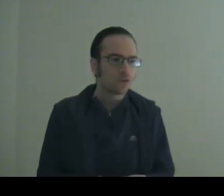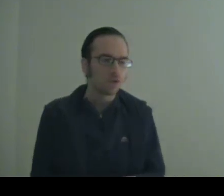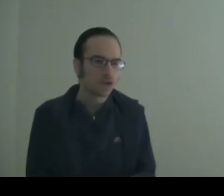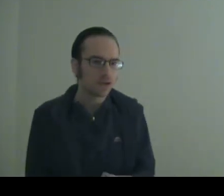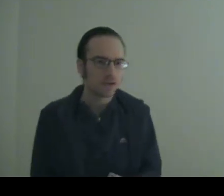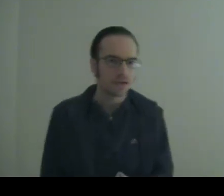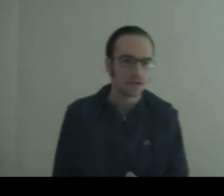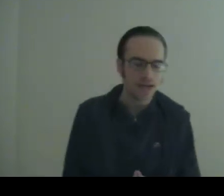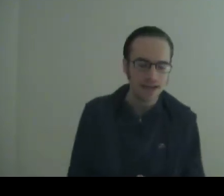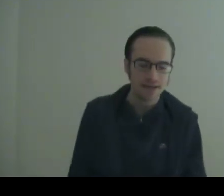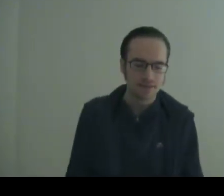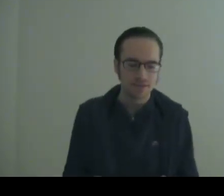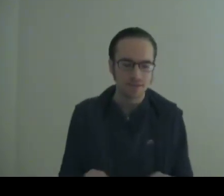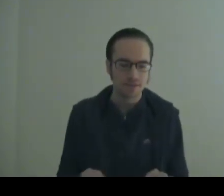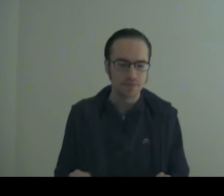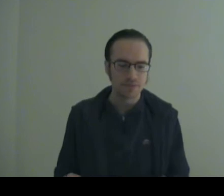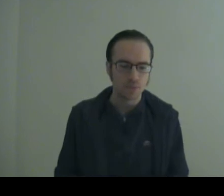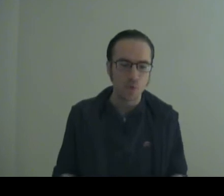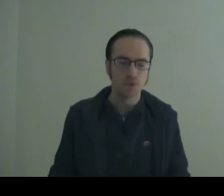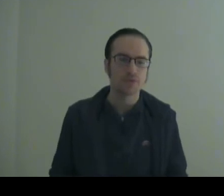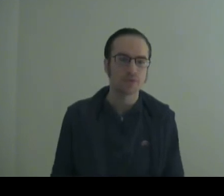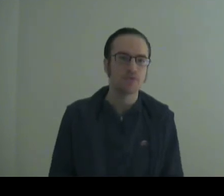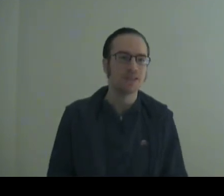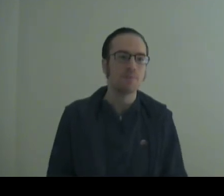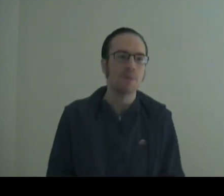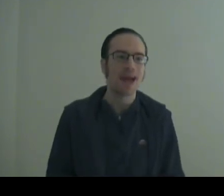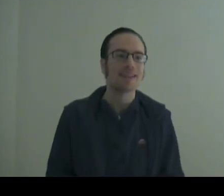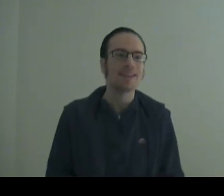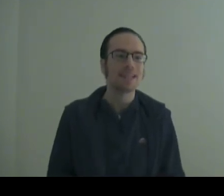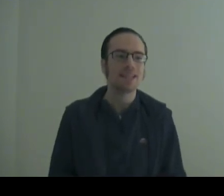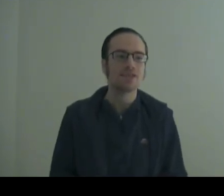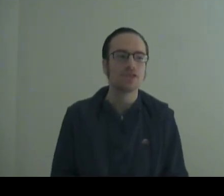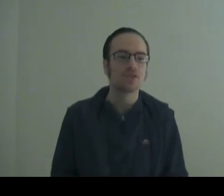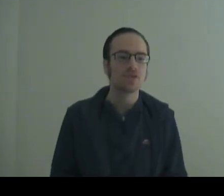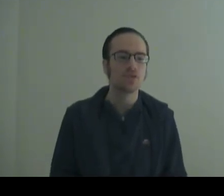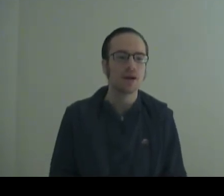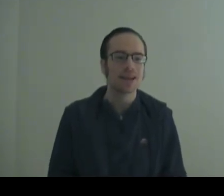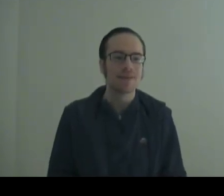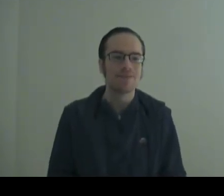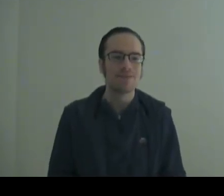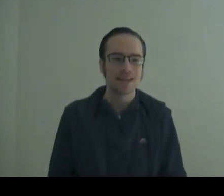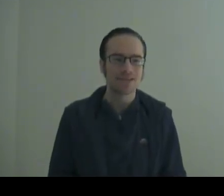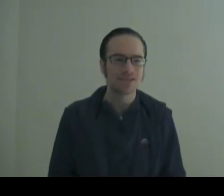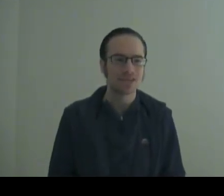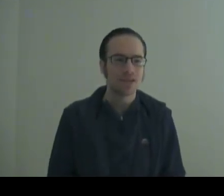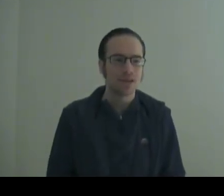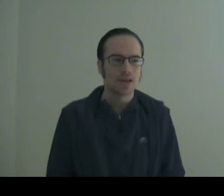someone in the world of this movie badly needs to fix